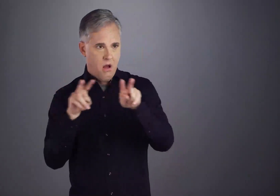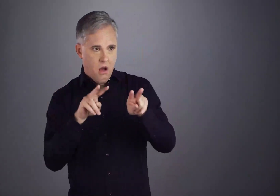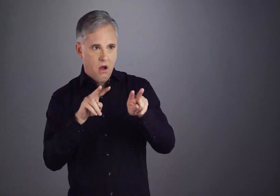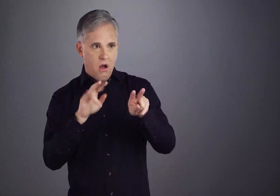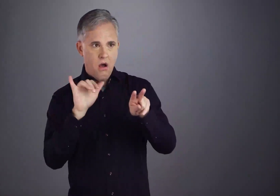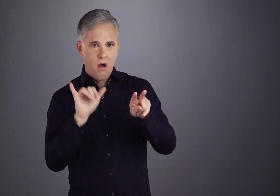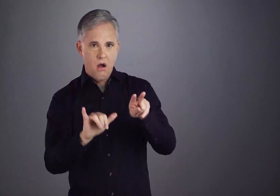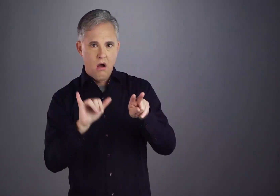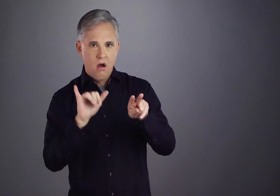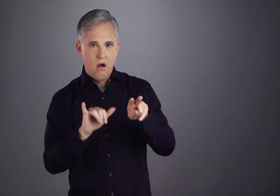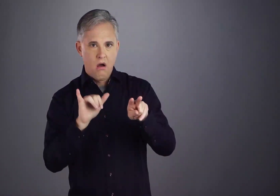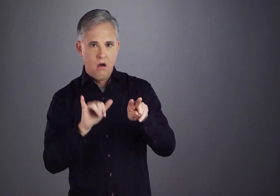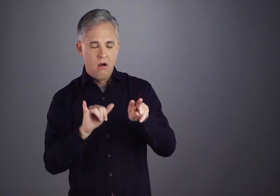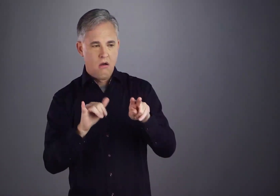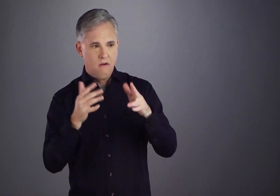of his death in 1950.